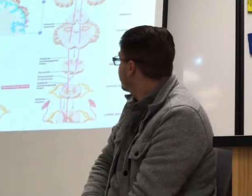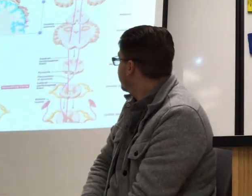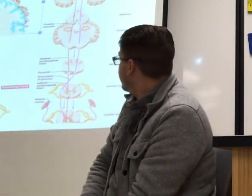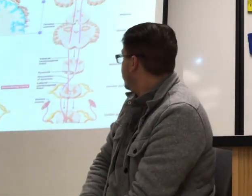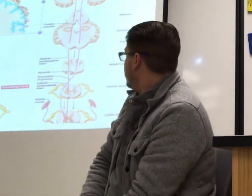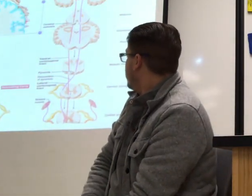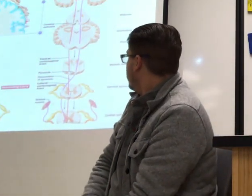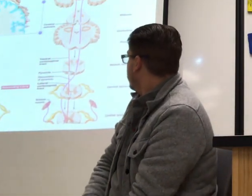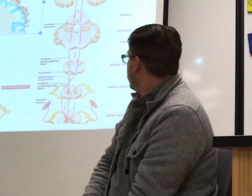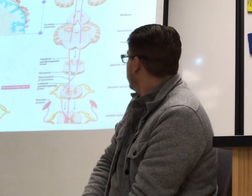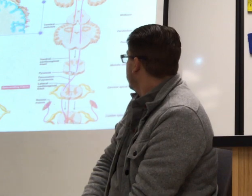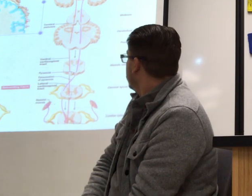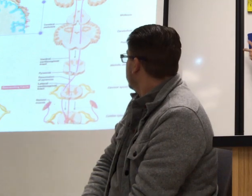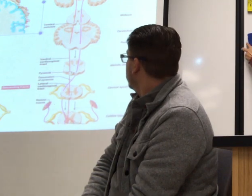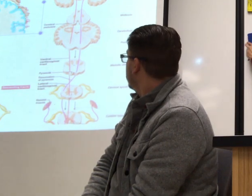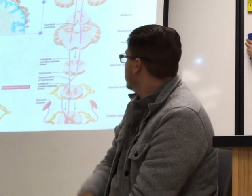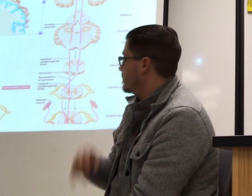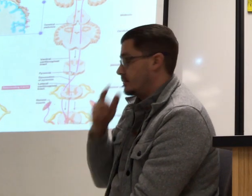begins here.